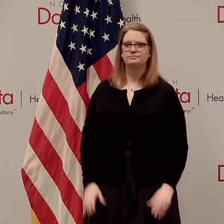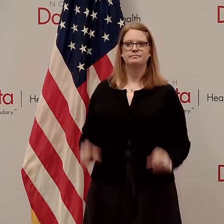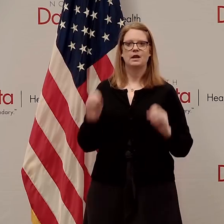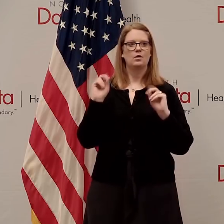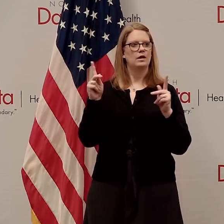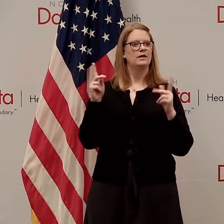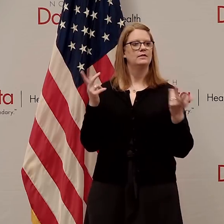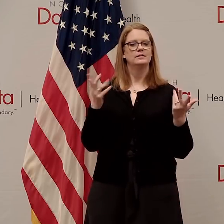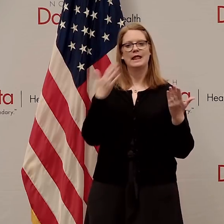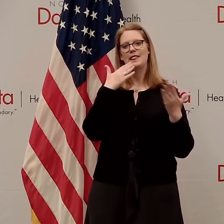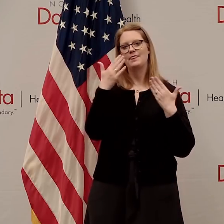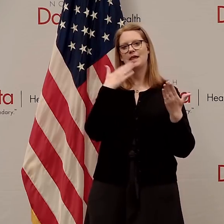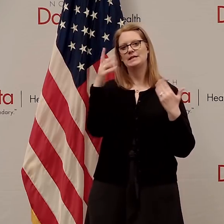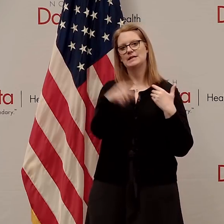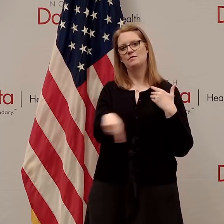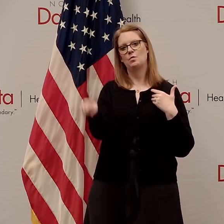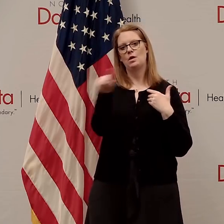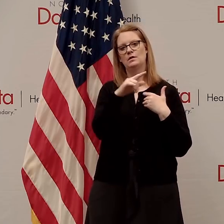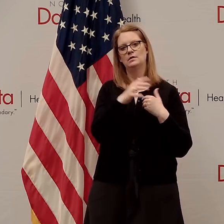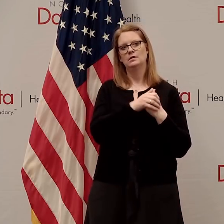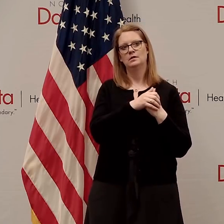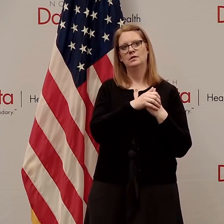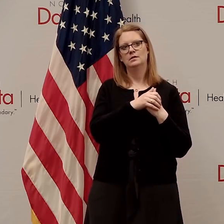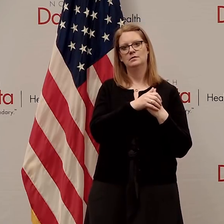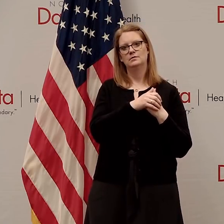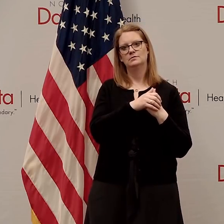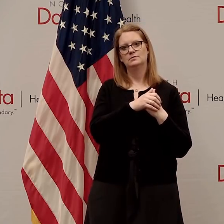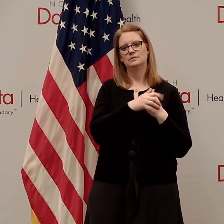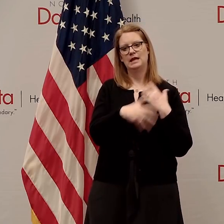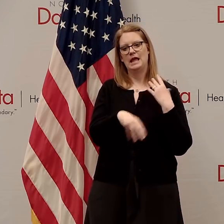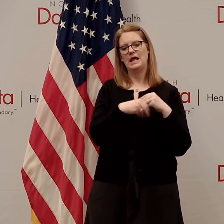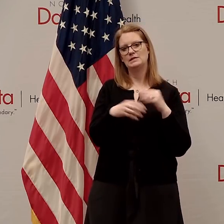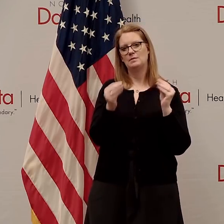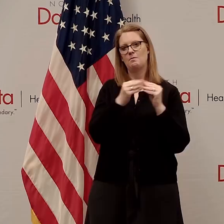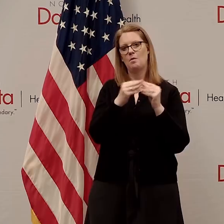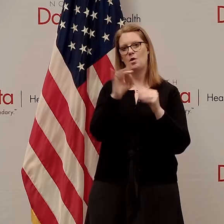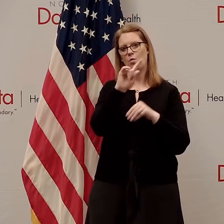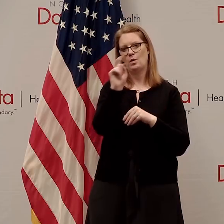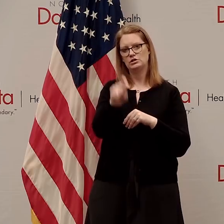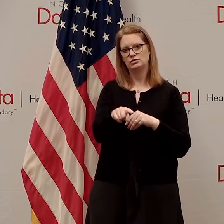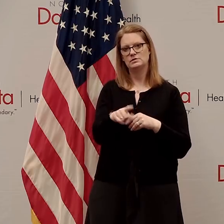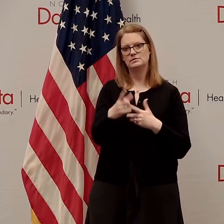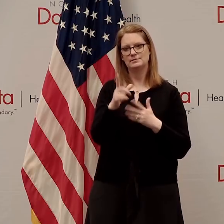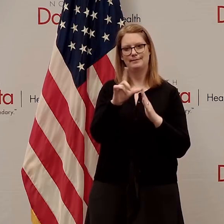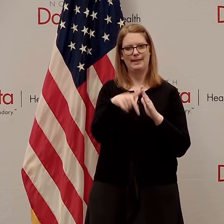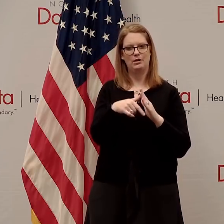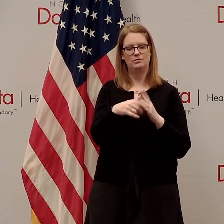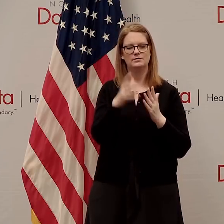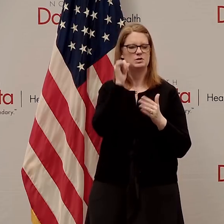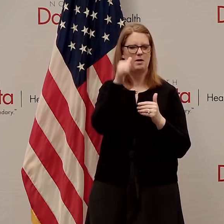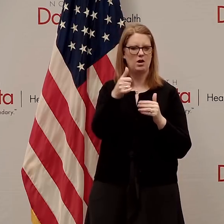Okay, thanks everybody, and we'll make sure we leave a little more time for questions tomorrow, but thanks for sitting through